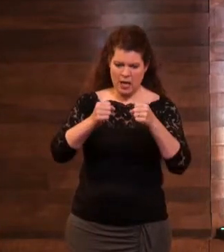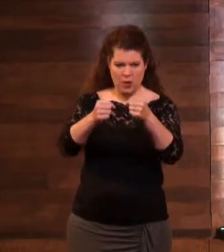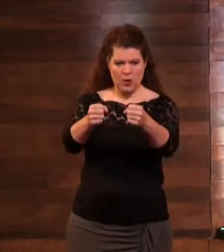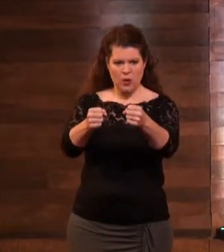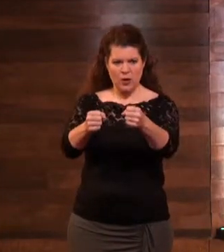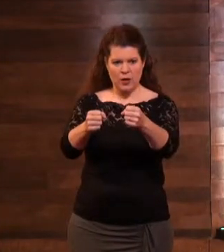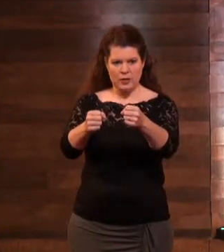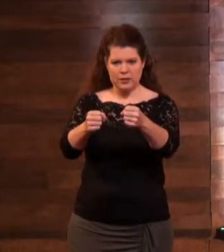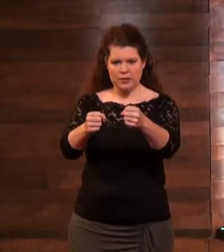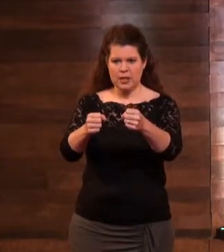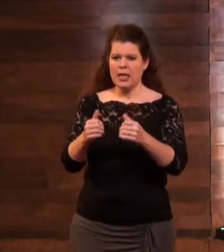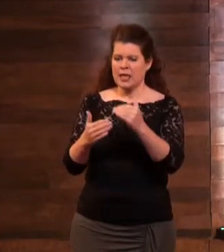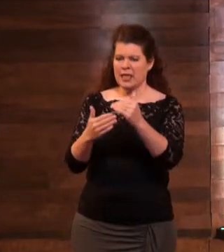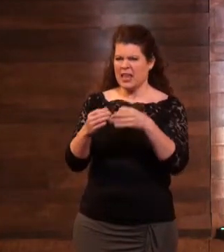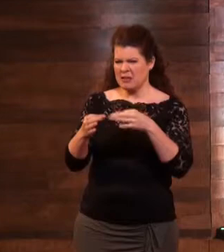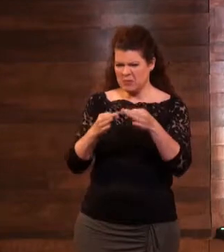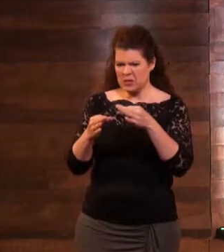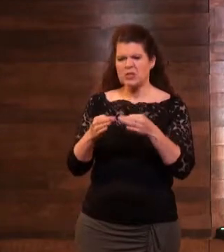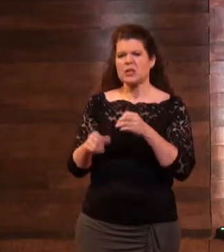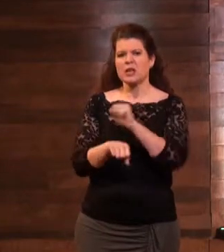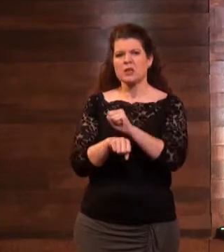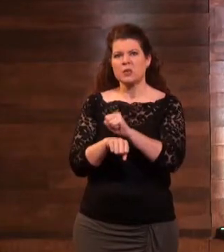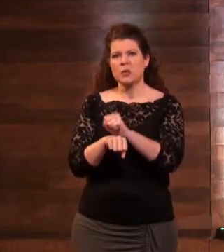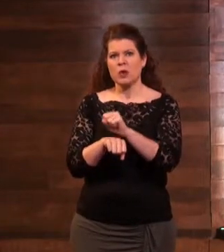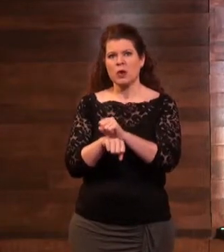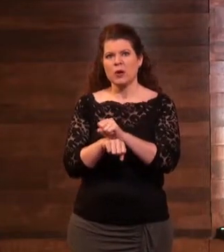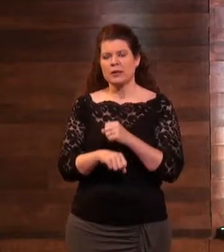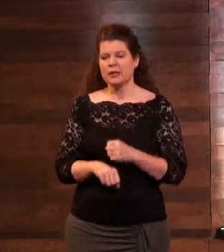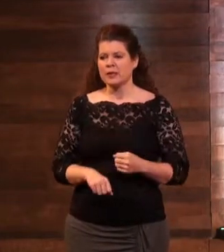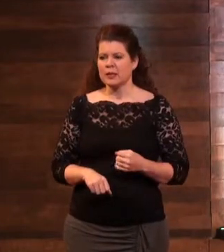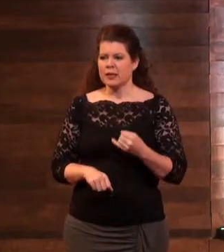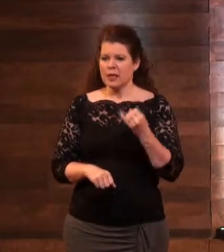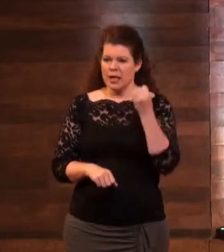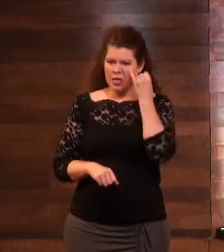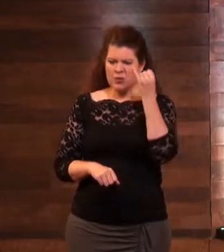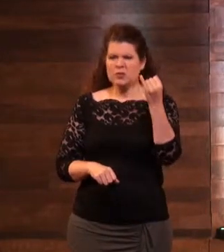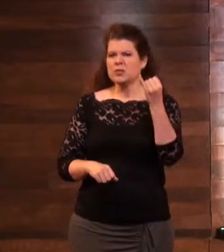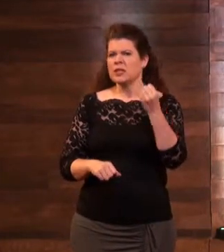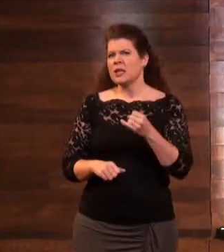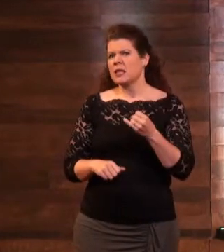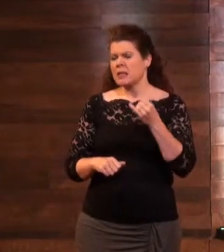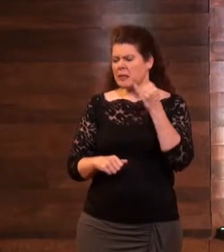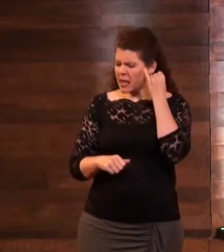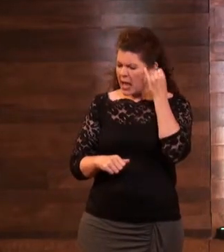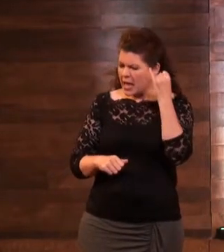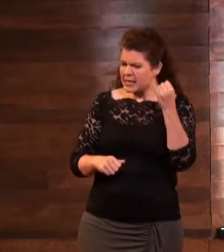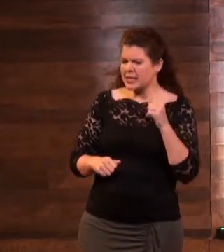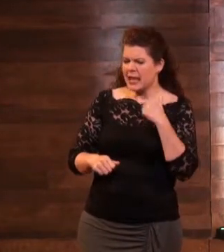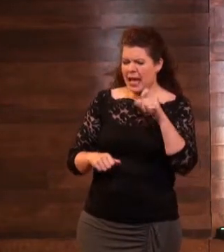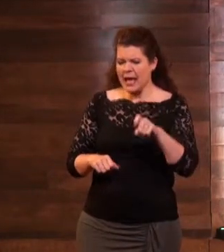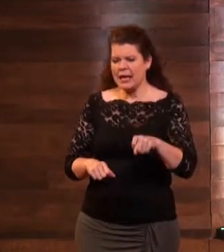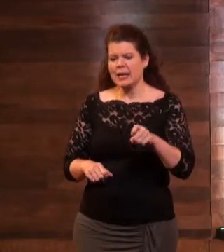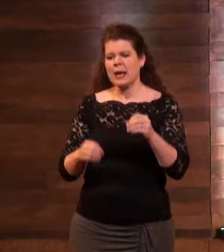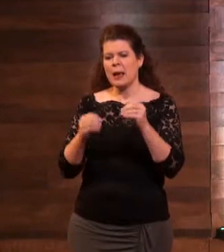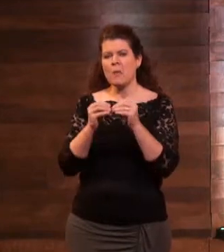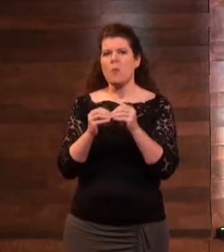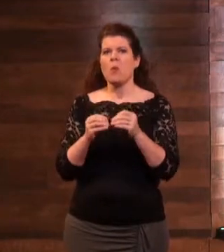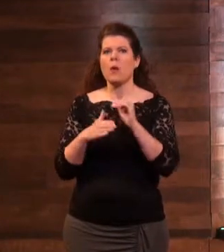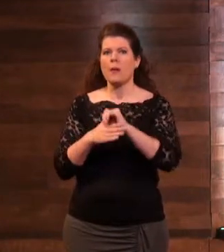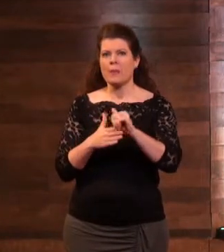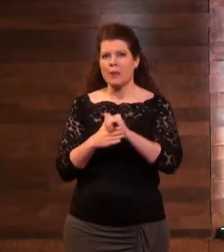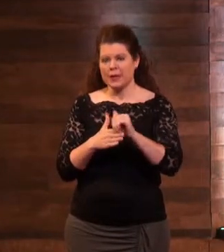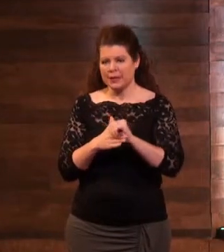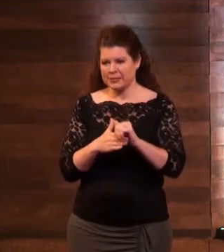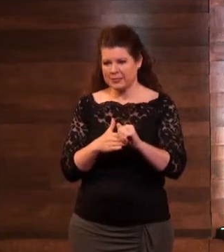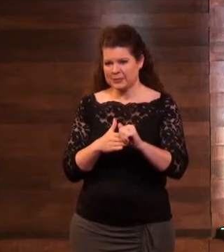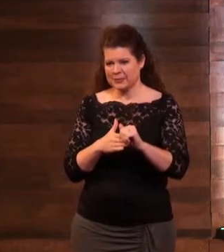into categories. For example, there are the ones in the I need more money category. There's the classic, I owe, so off to